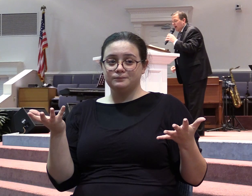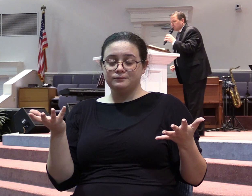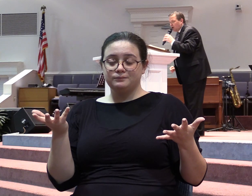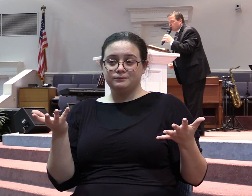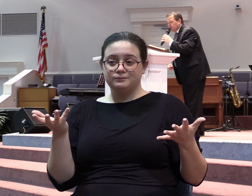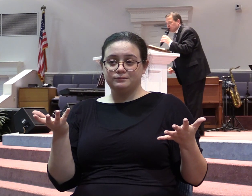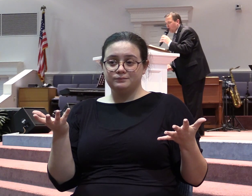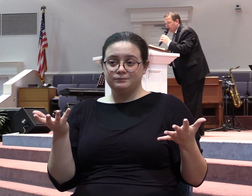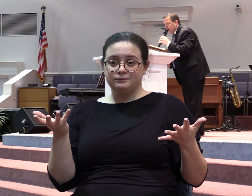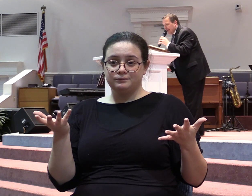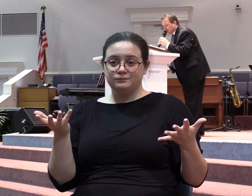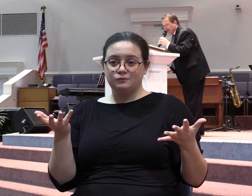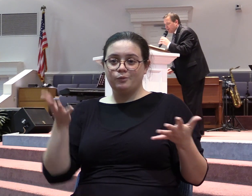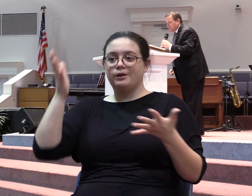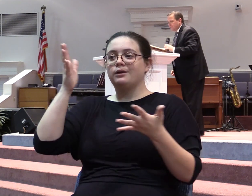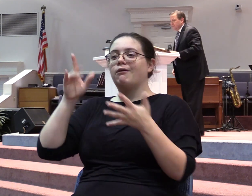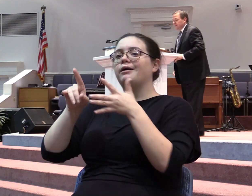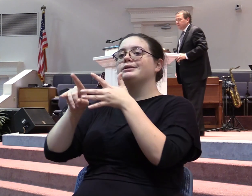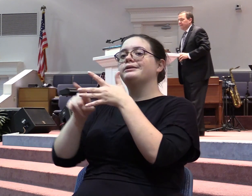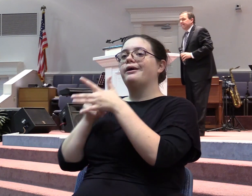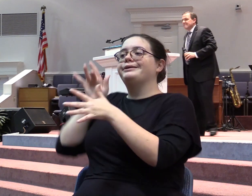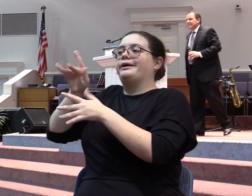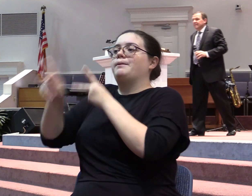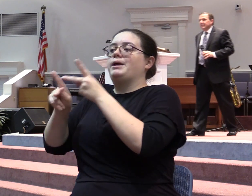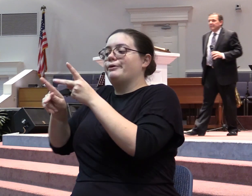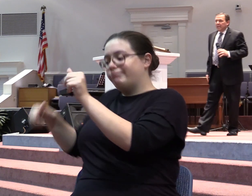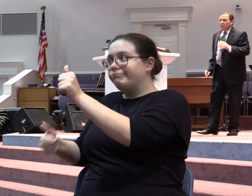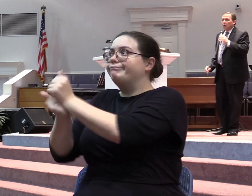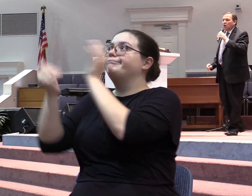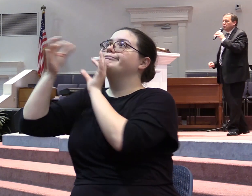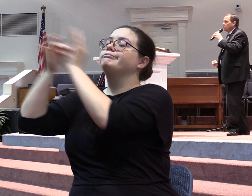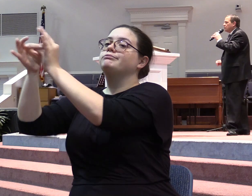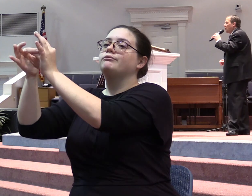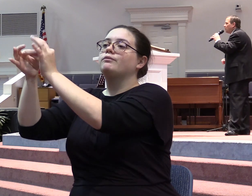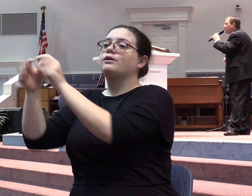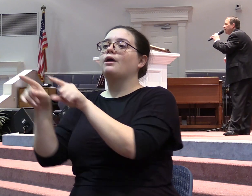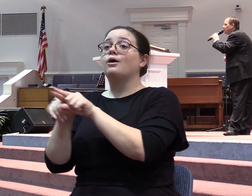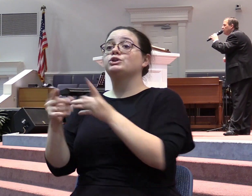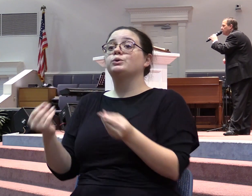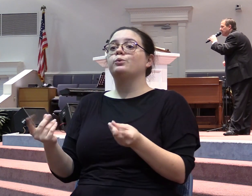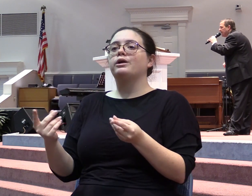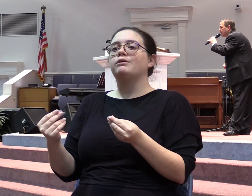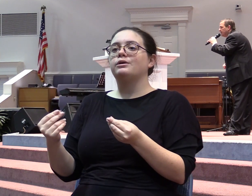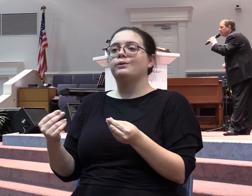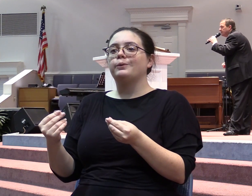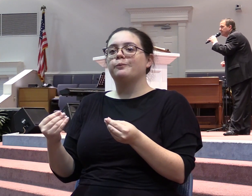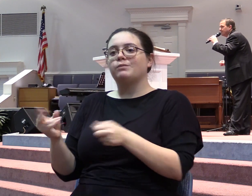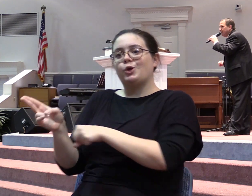When God starts restoring backsliders, he will also start